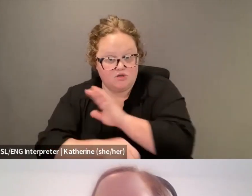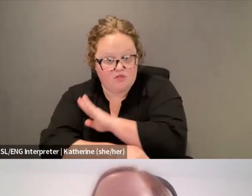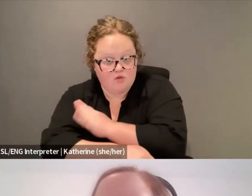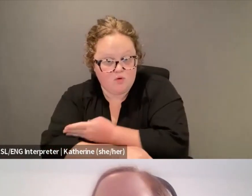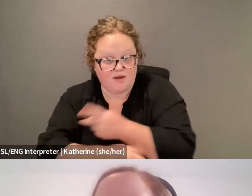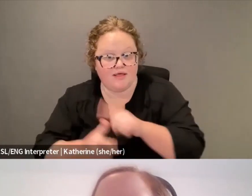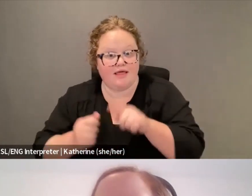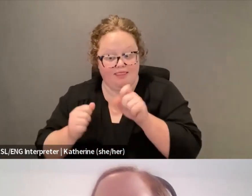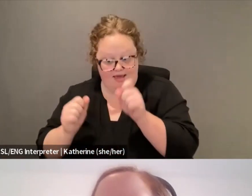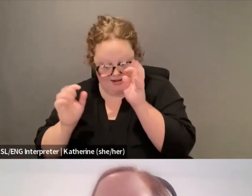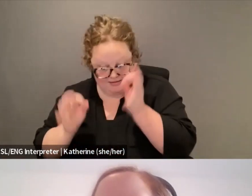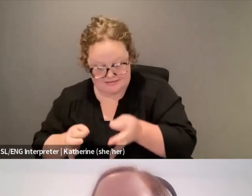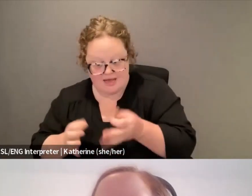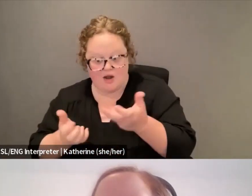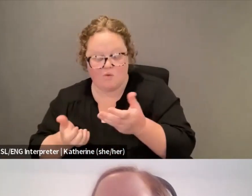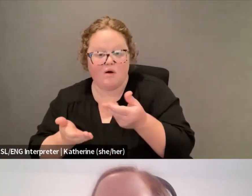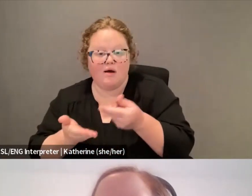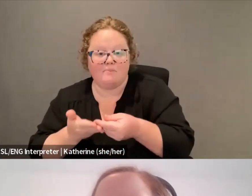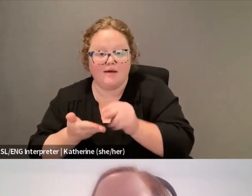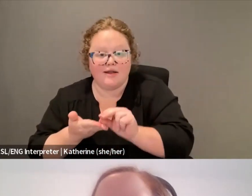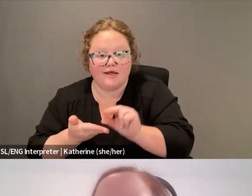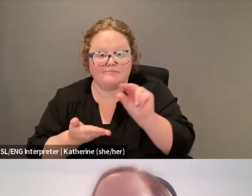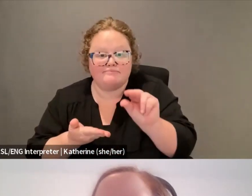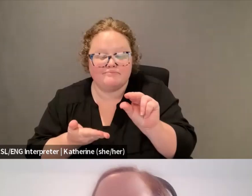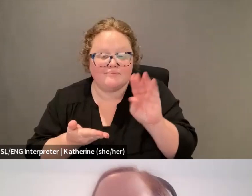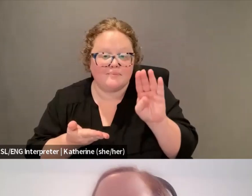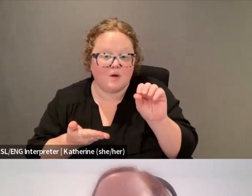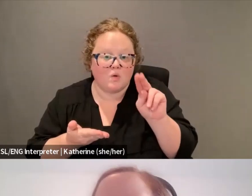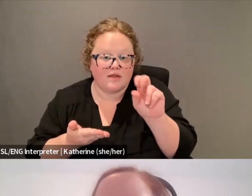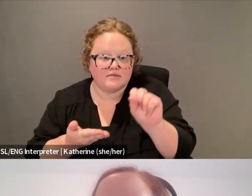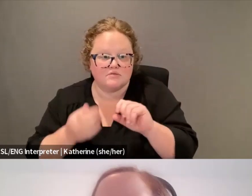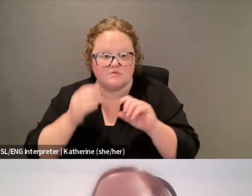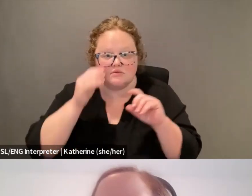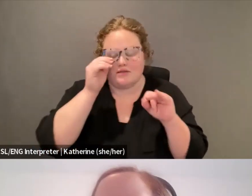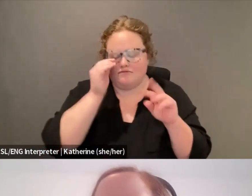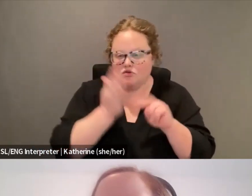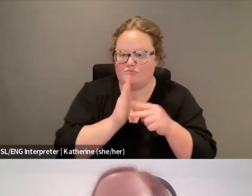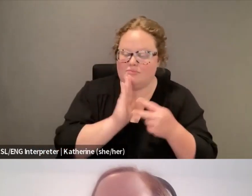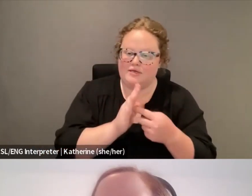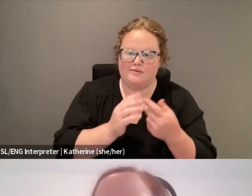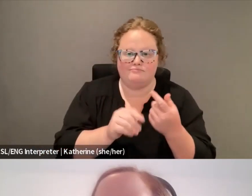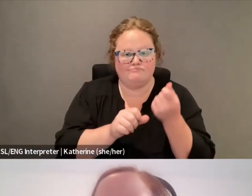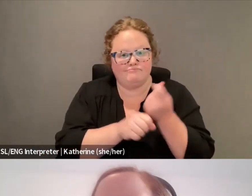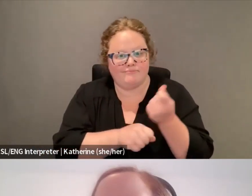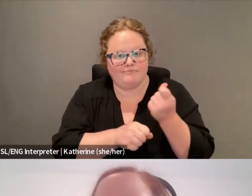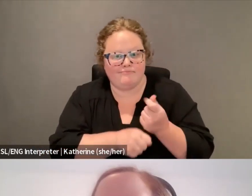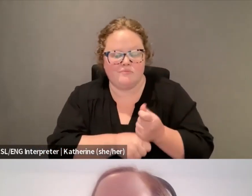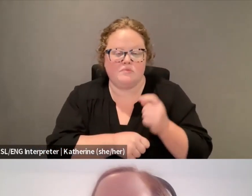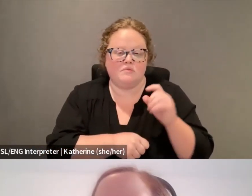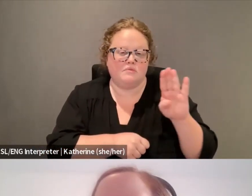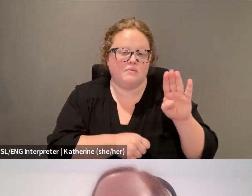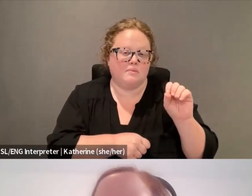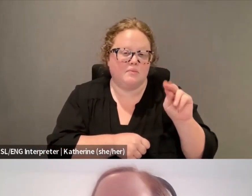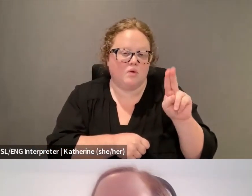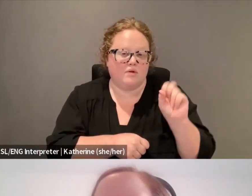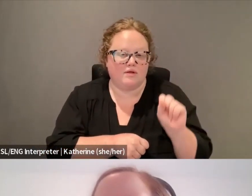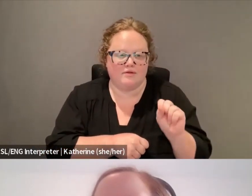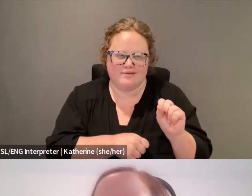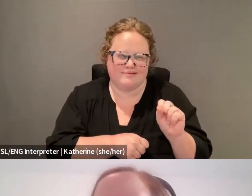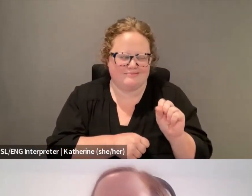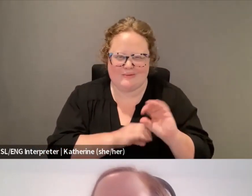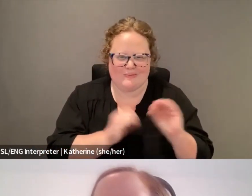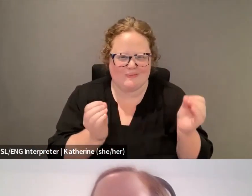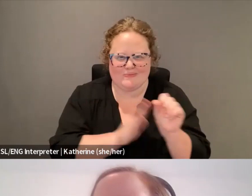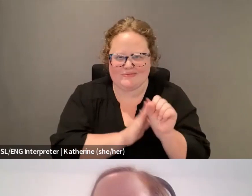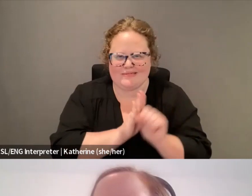authority context. In terms of more kind of systematic bonuses, I don't know of any states that have really worked those in at this time